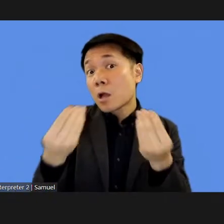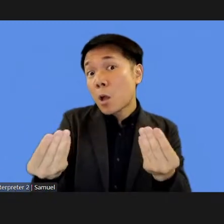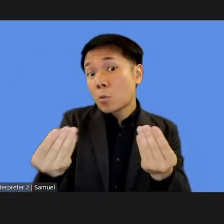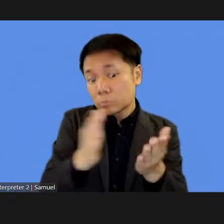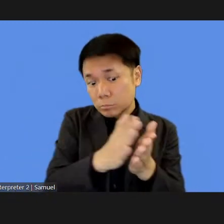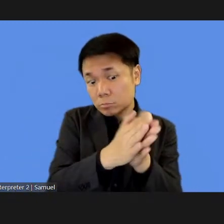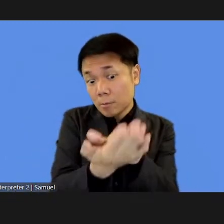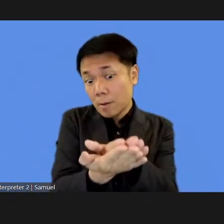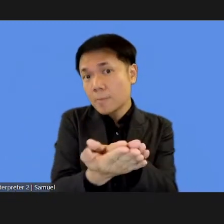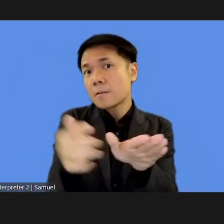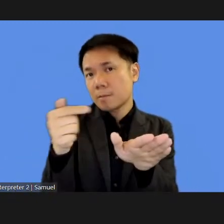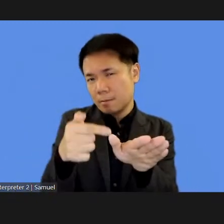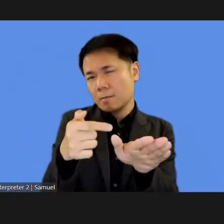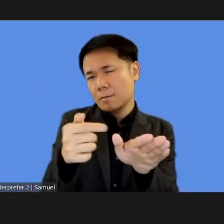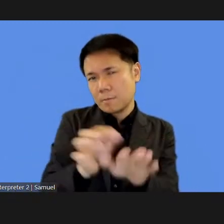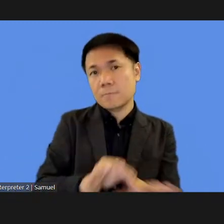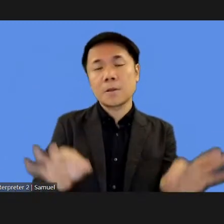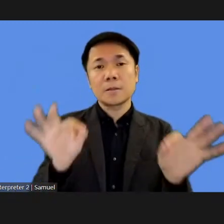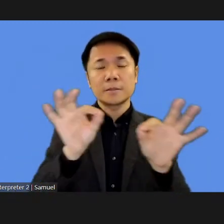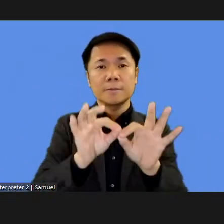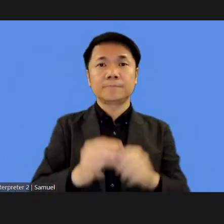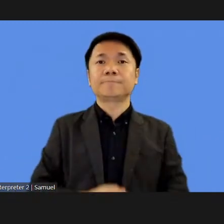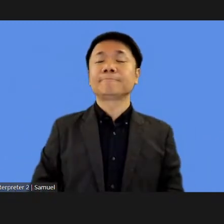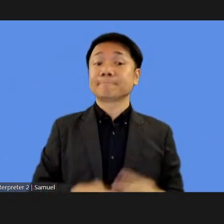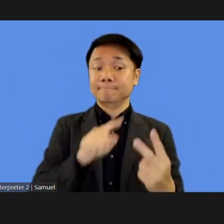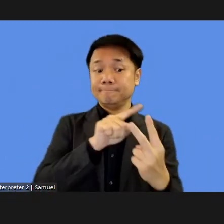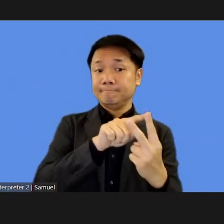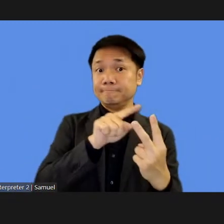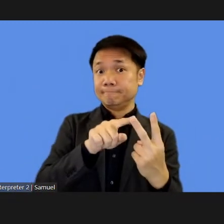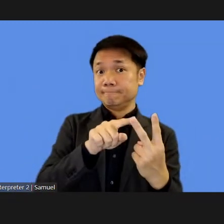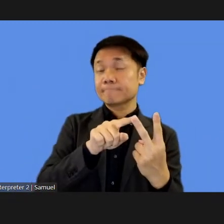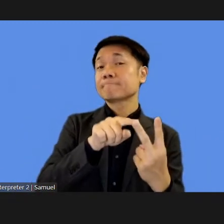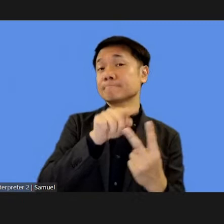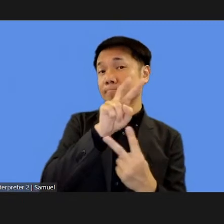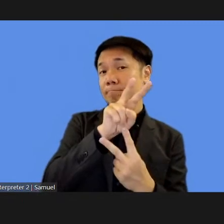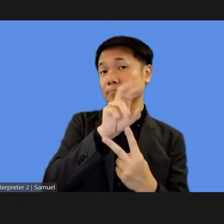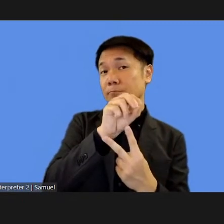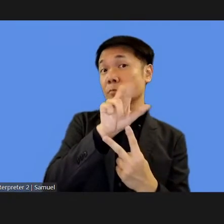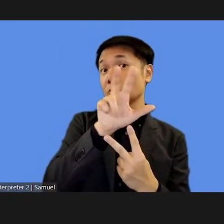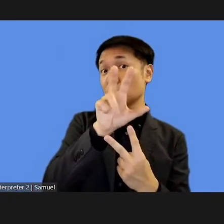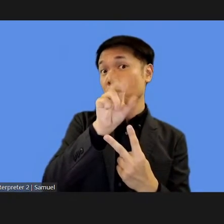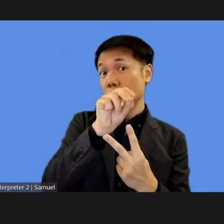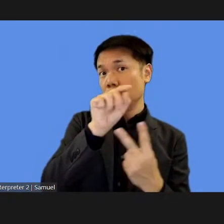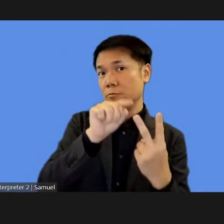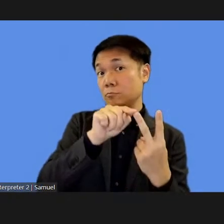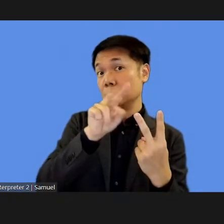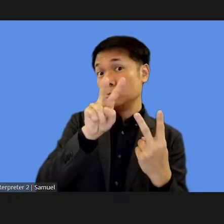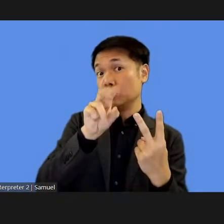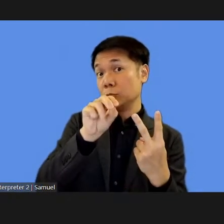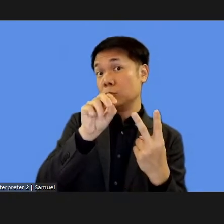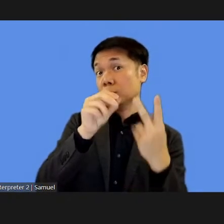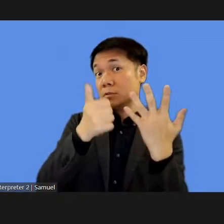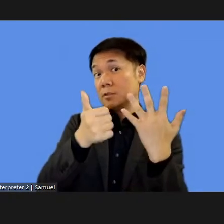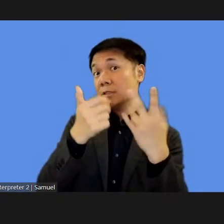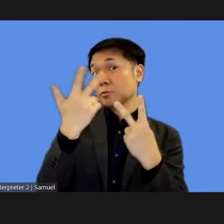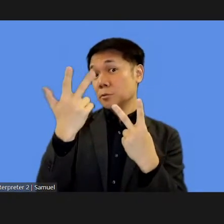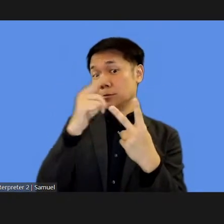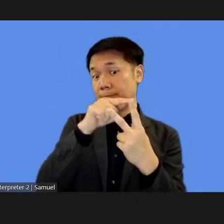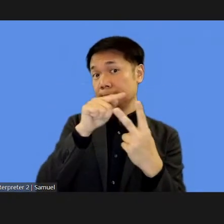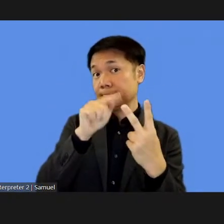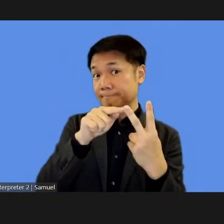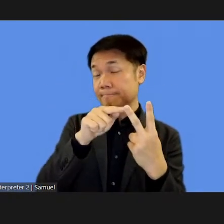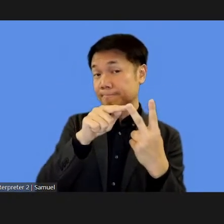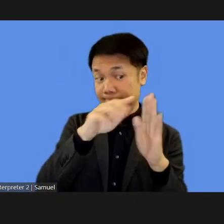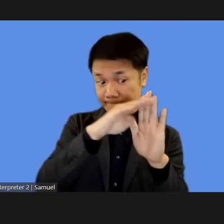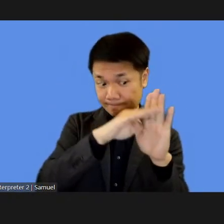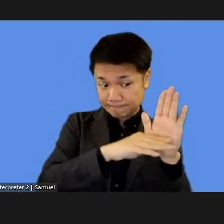this, framework 2063. What is your recommendation for this acceleration to be a principle, but also to